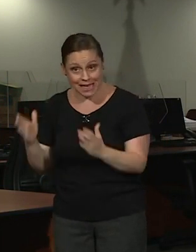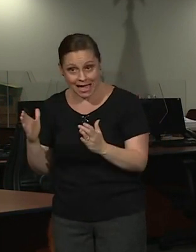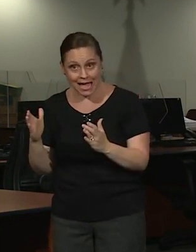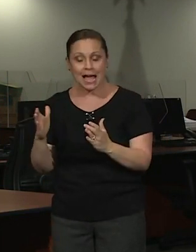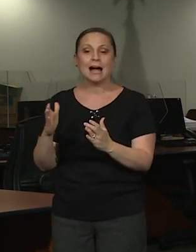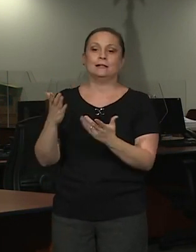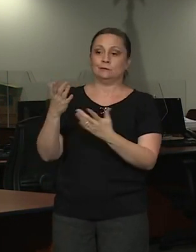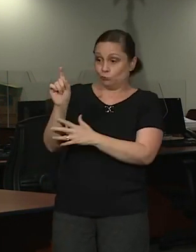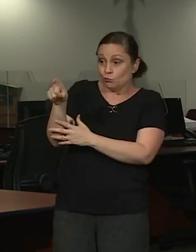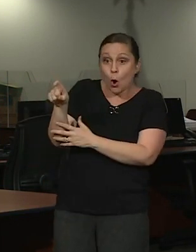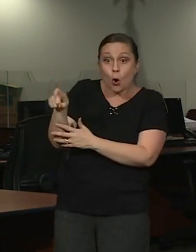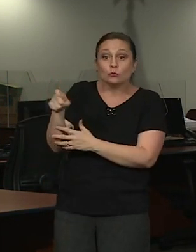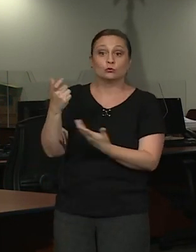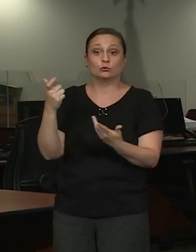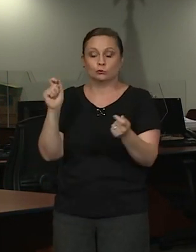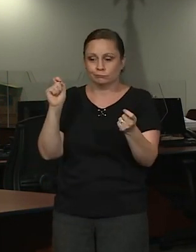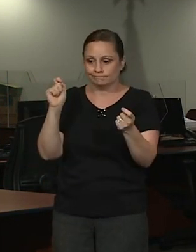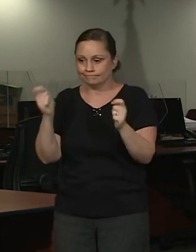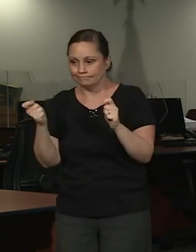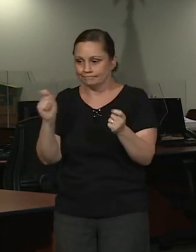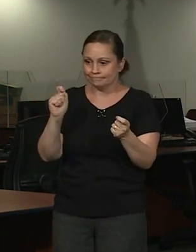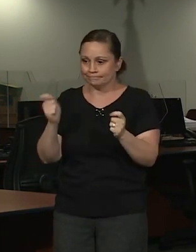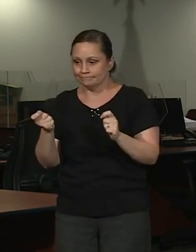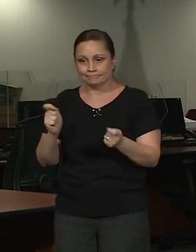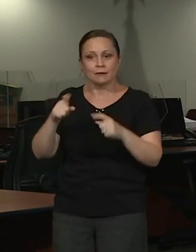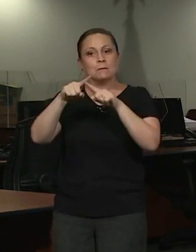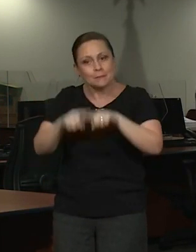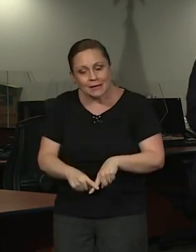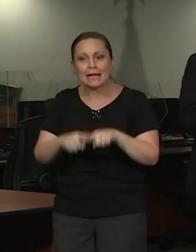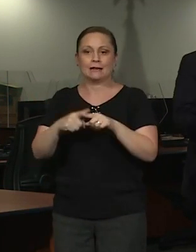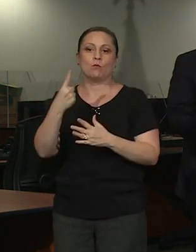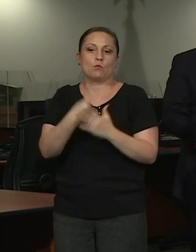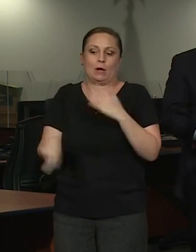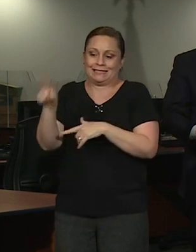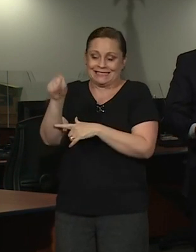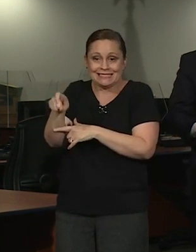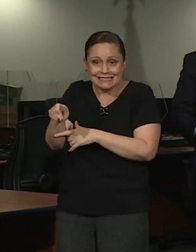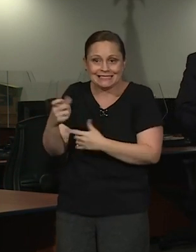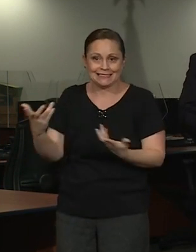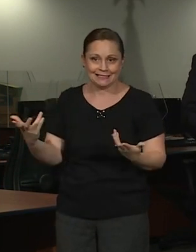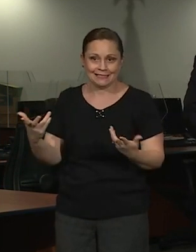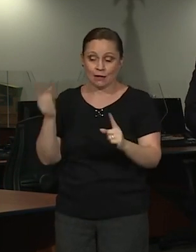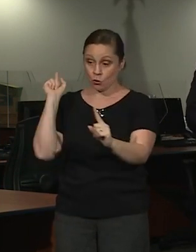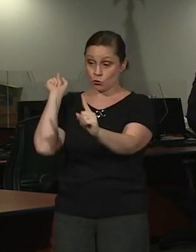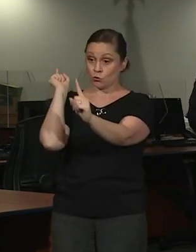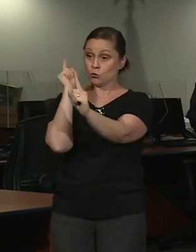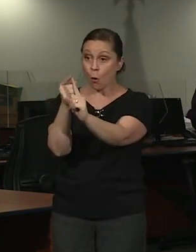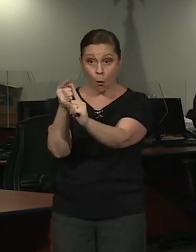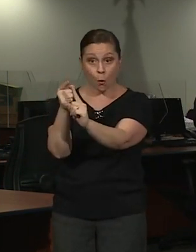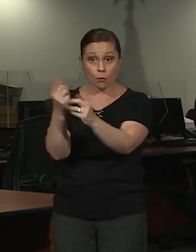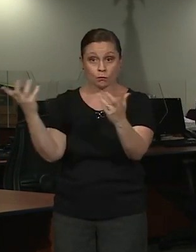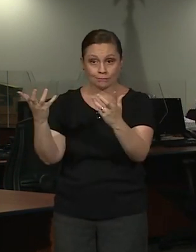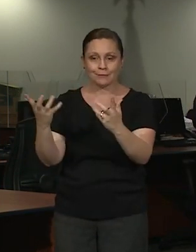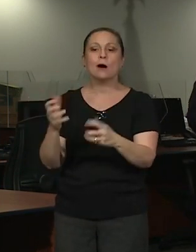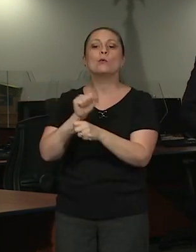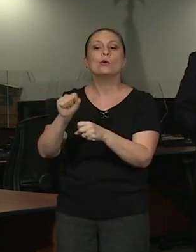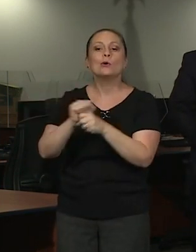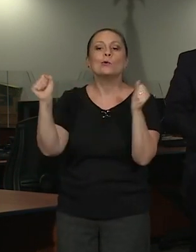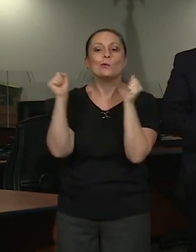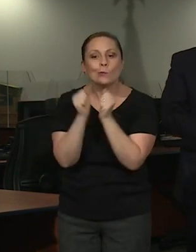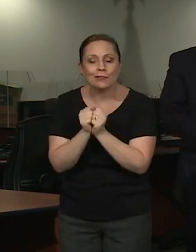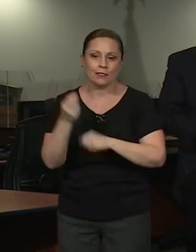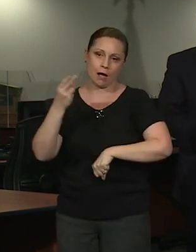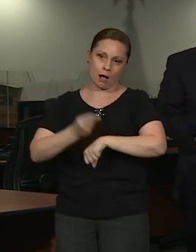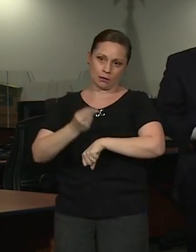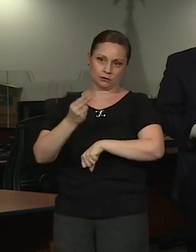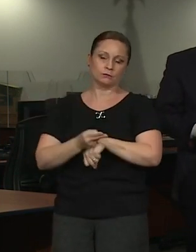and scalable to our needs, with the primary goal of working with the hospitals to increase their bed capacity by